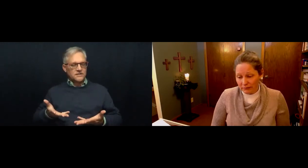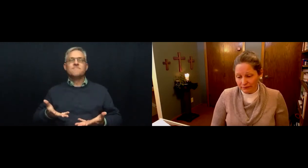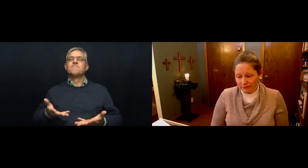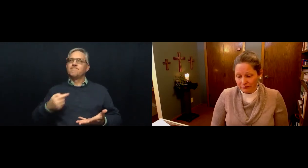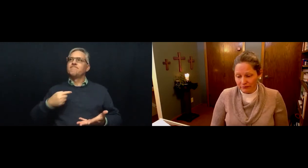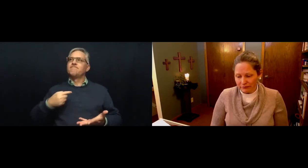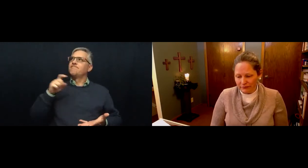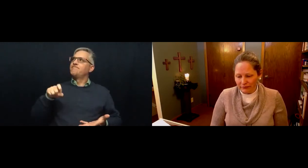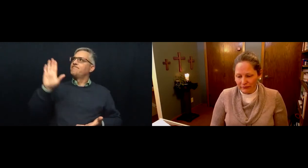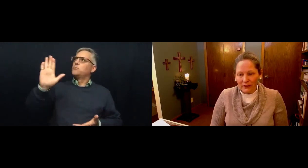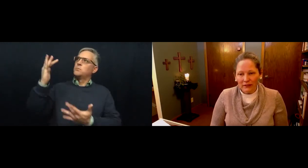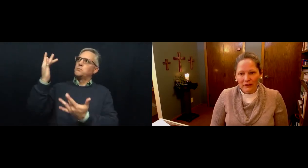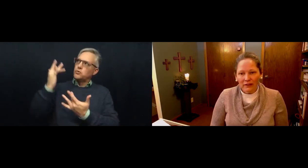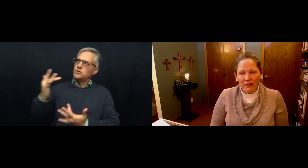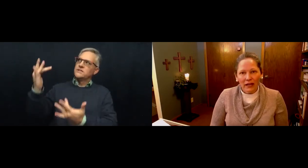mercy.